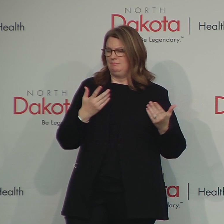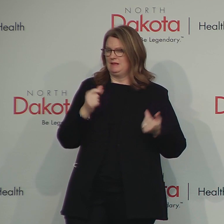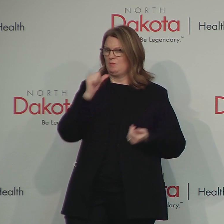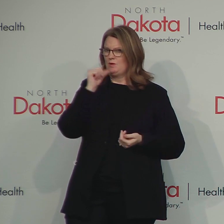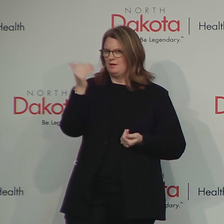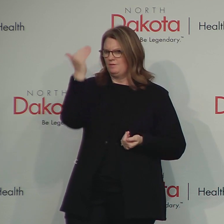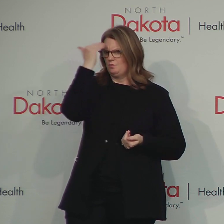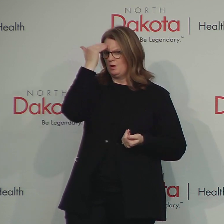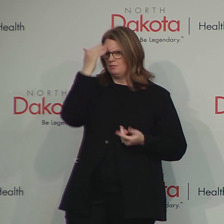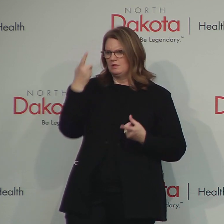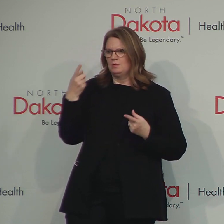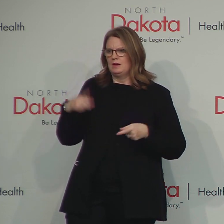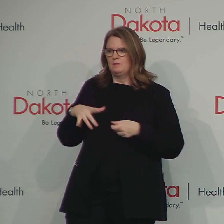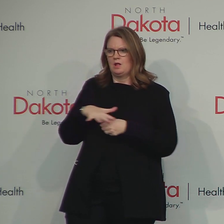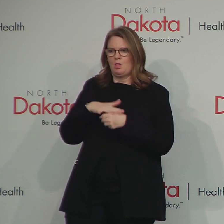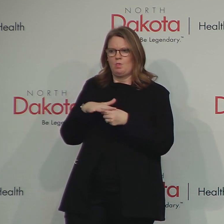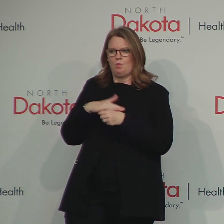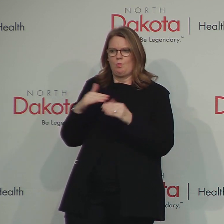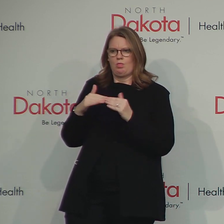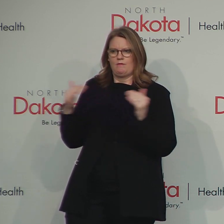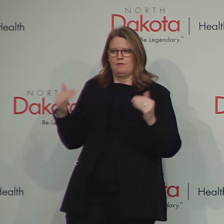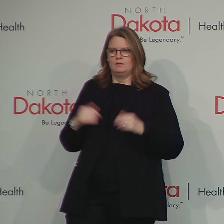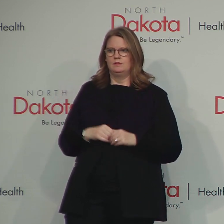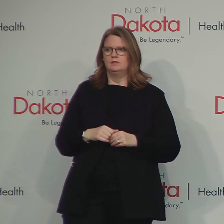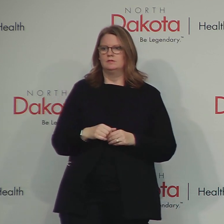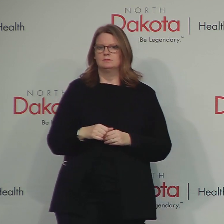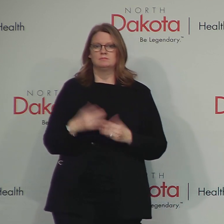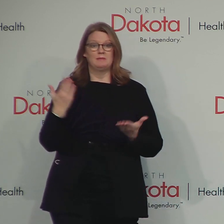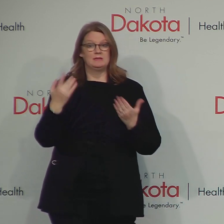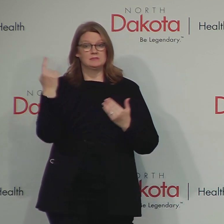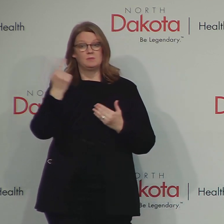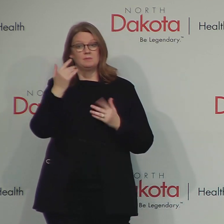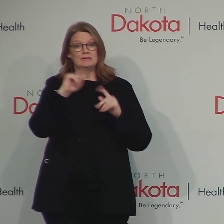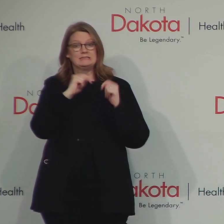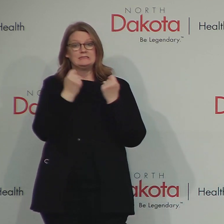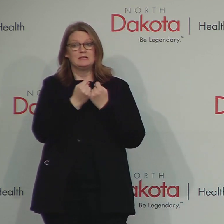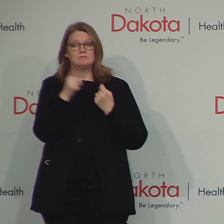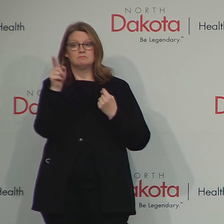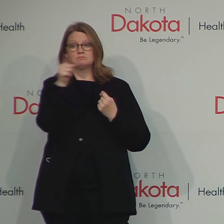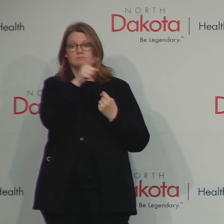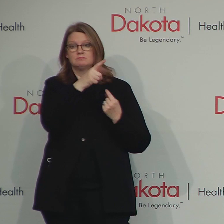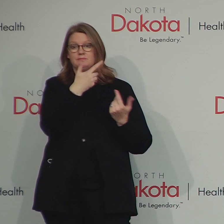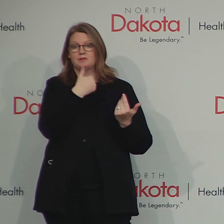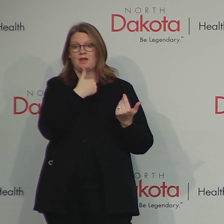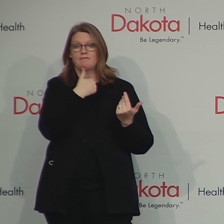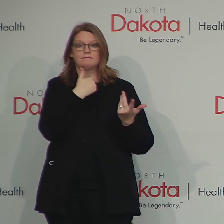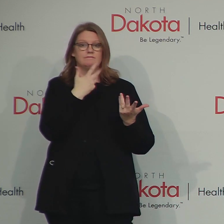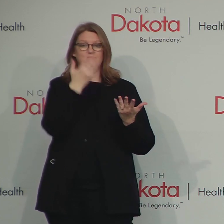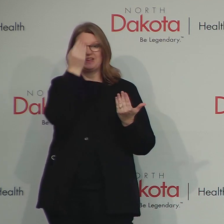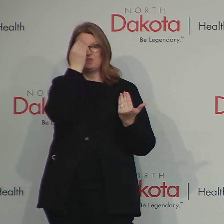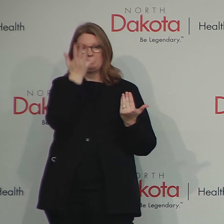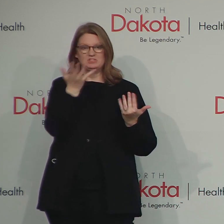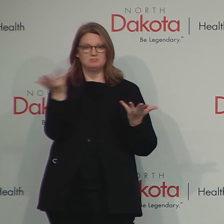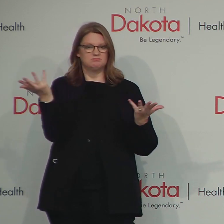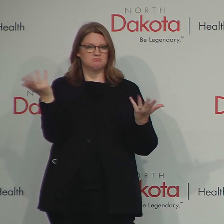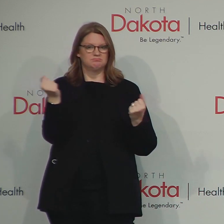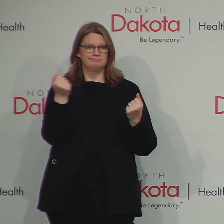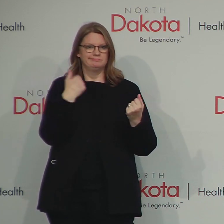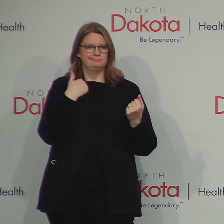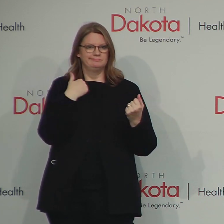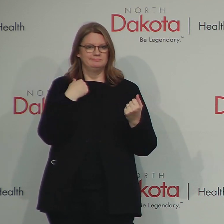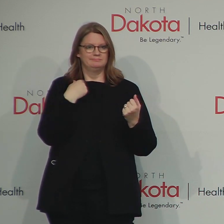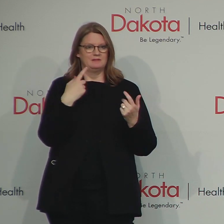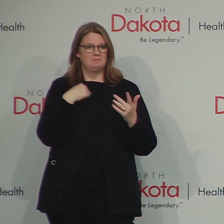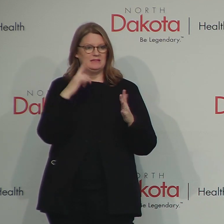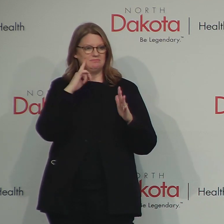have happened at a local level. Maybe somebody on my team or somebody else has got that reference, but I don't know that